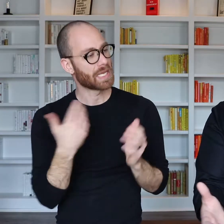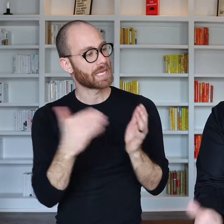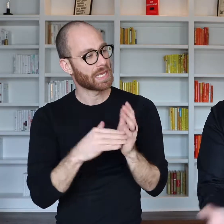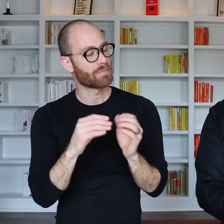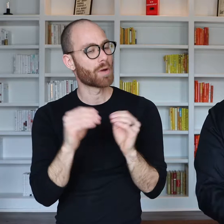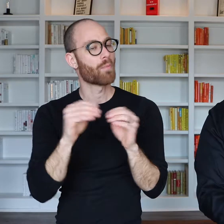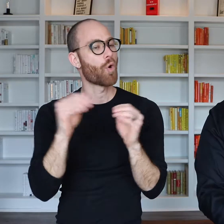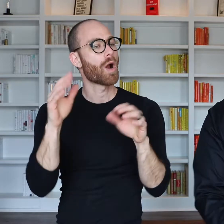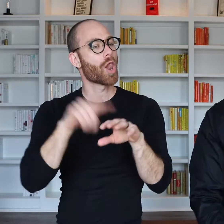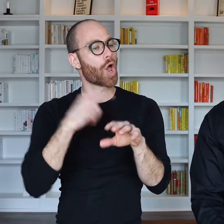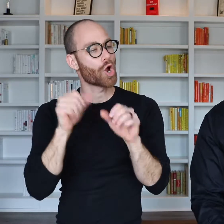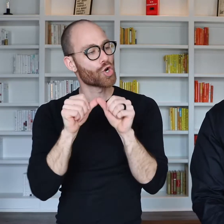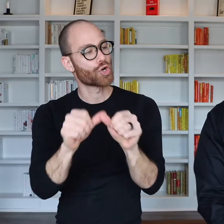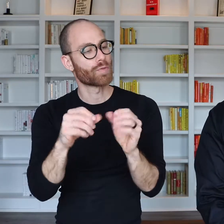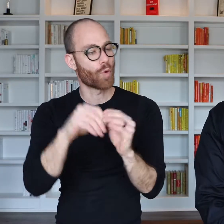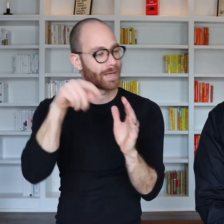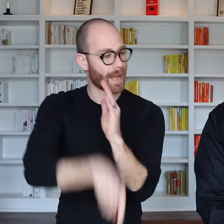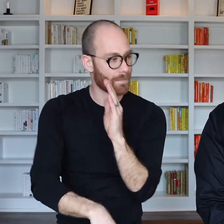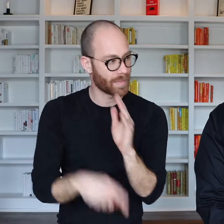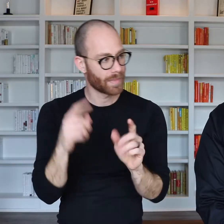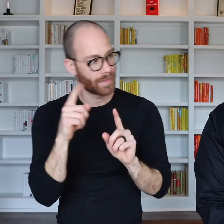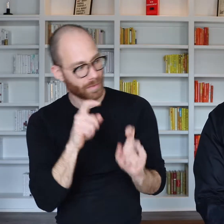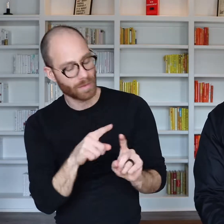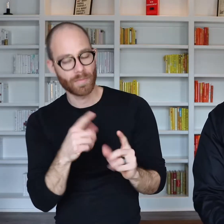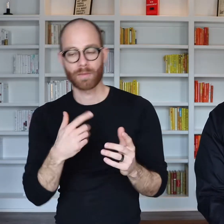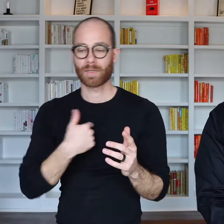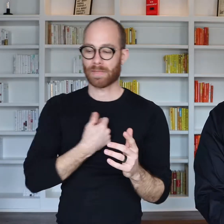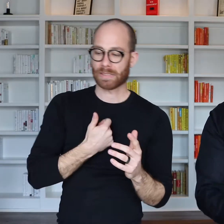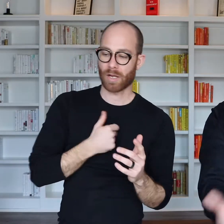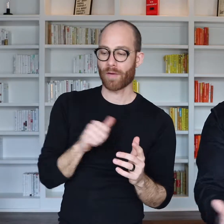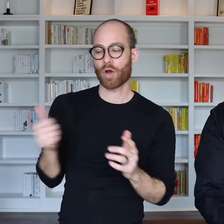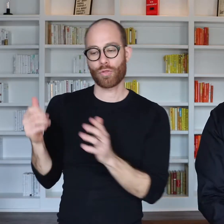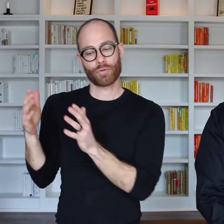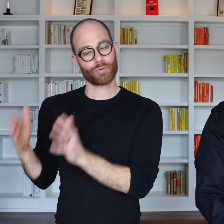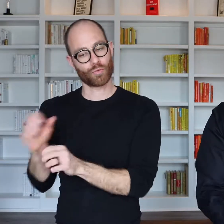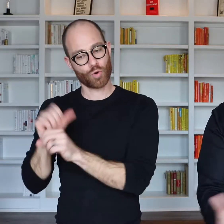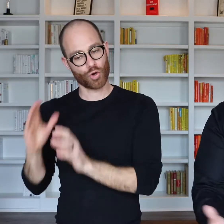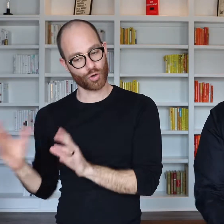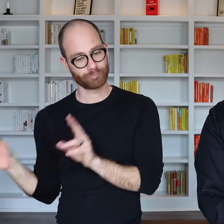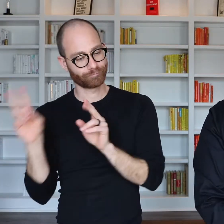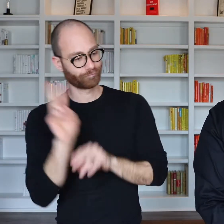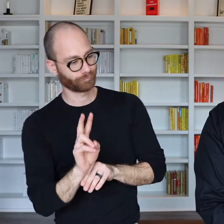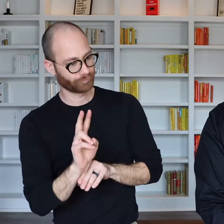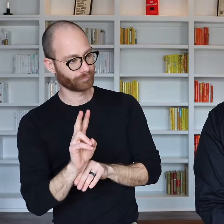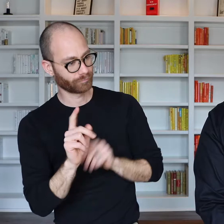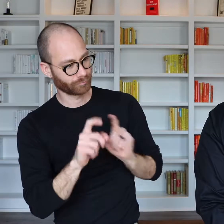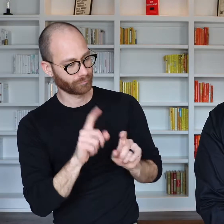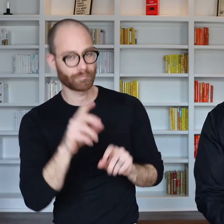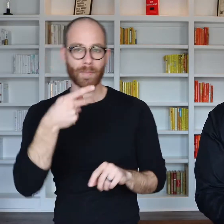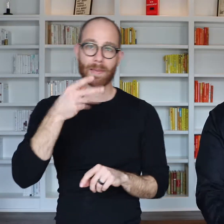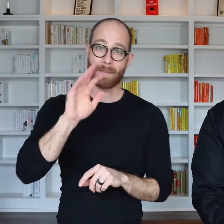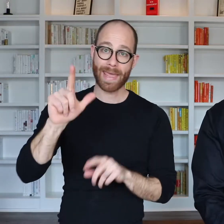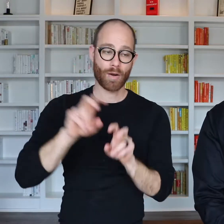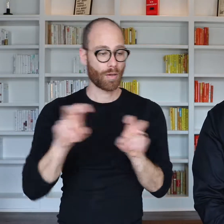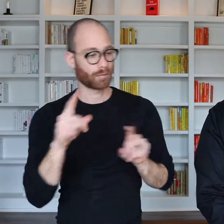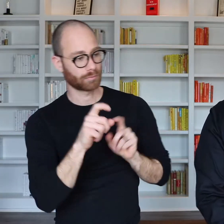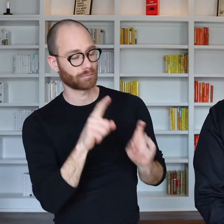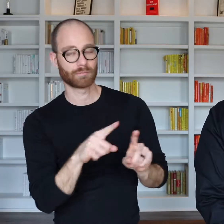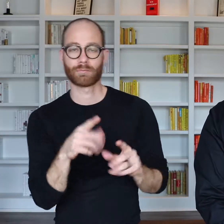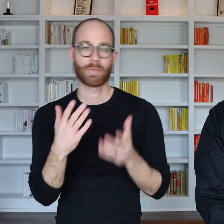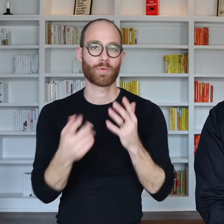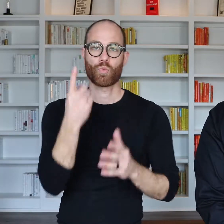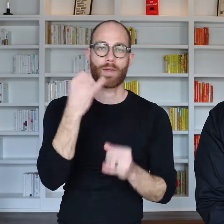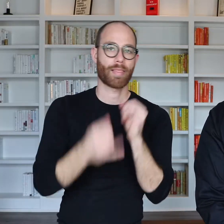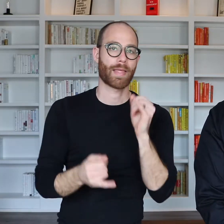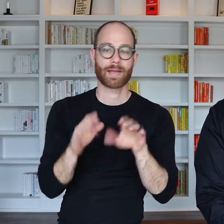well, it's myself and a peer of mine that will come together for a panel interview, or you might even hear that there's only one stage left in the process and that's an interview